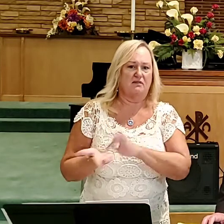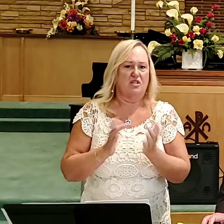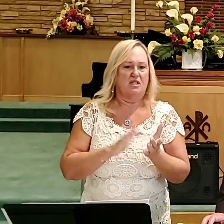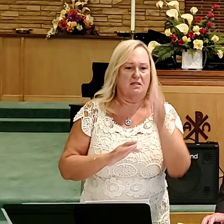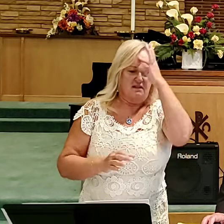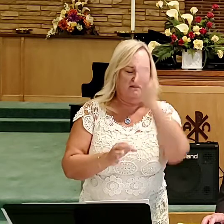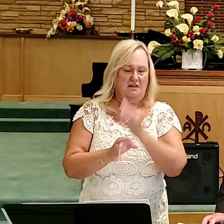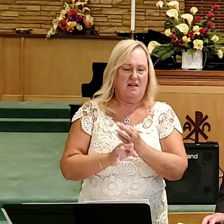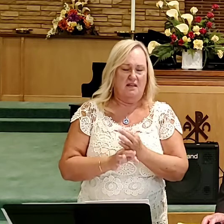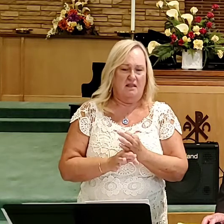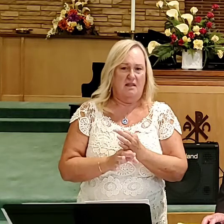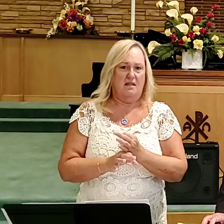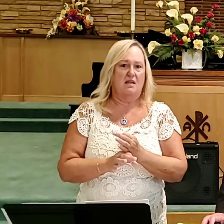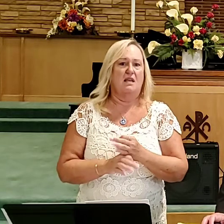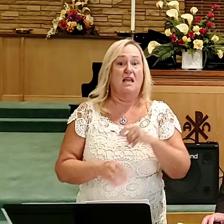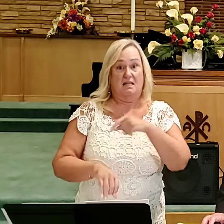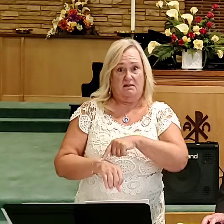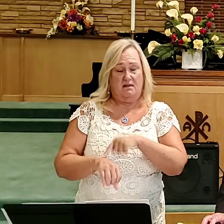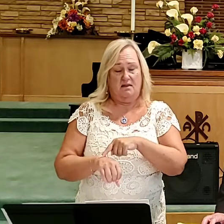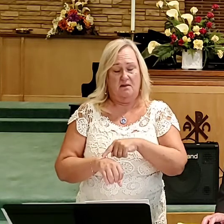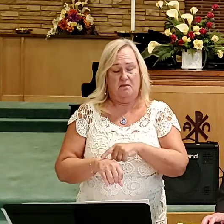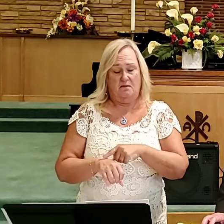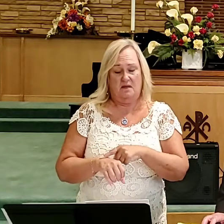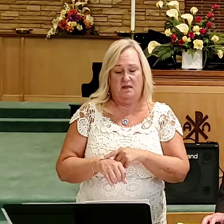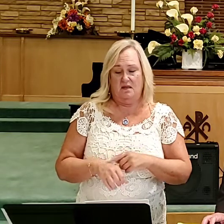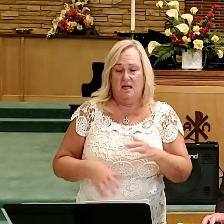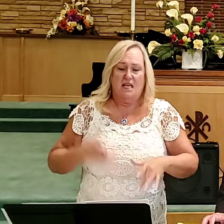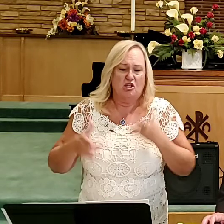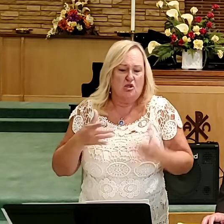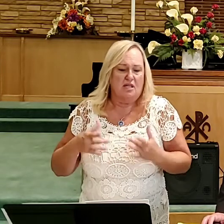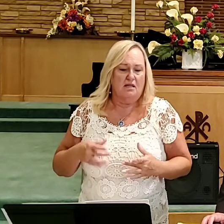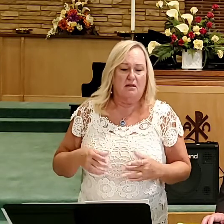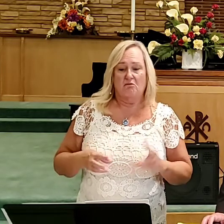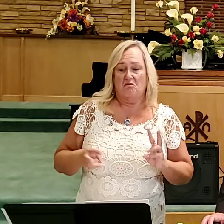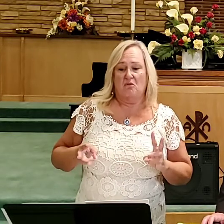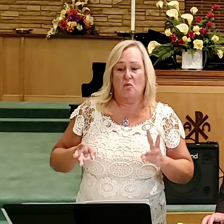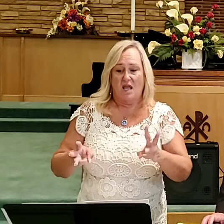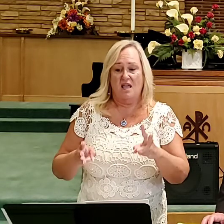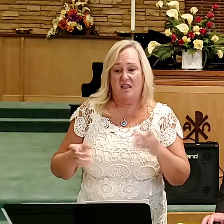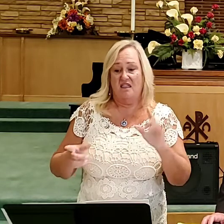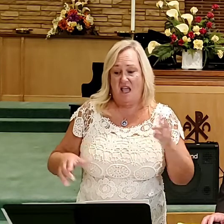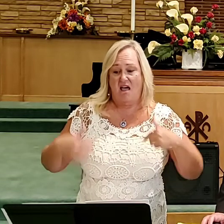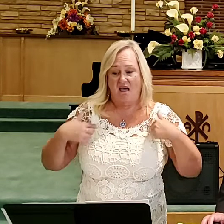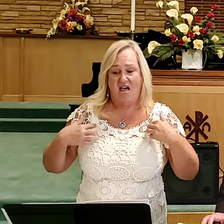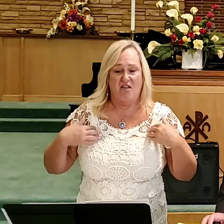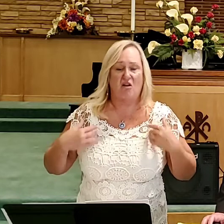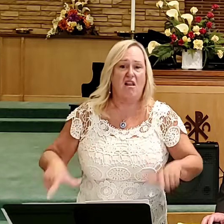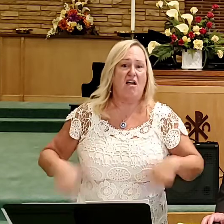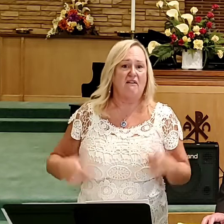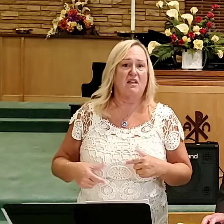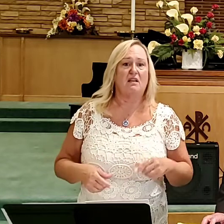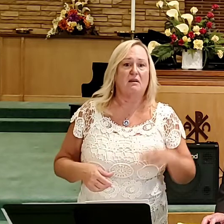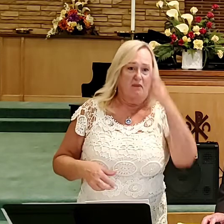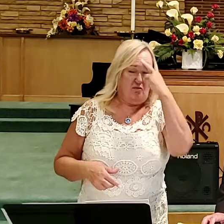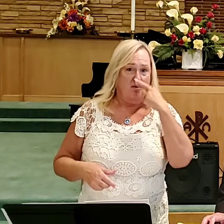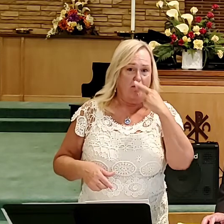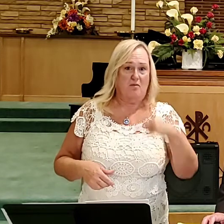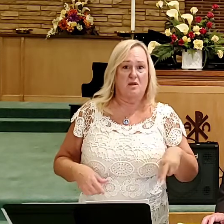faith and his time enjoyed their positions because the Roman governor and